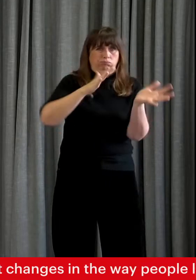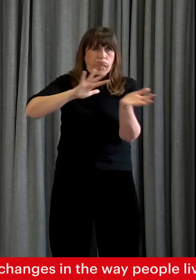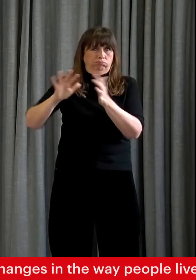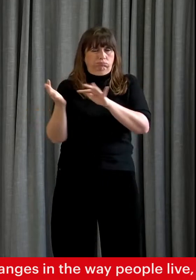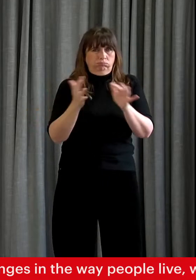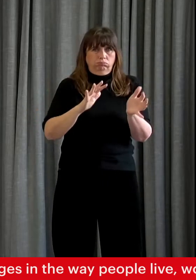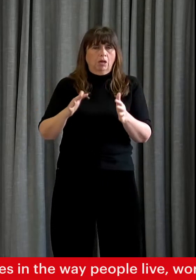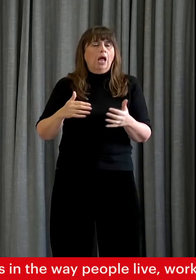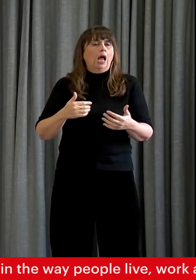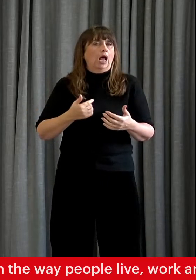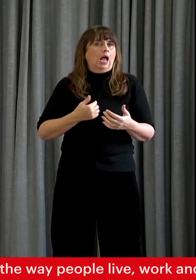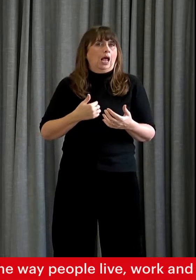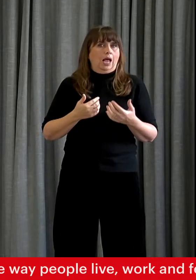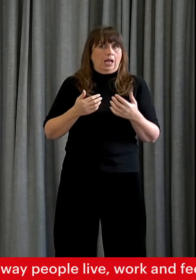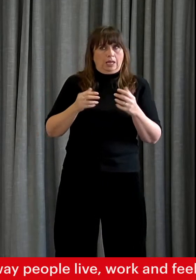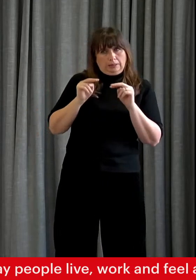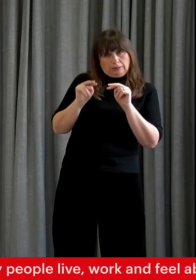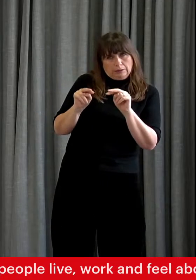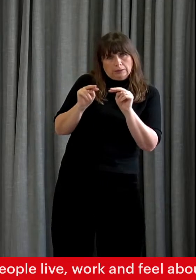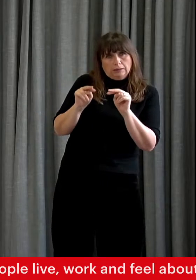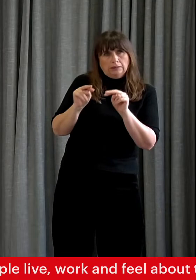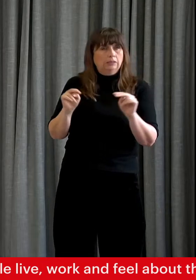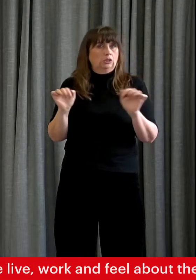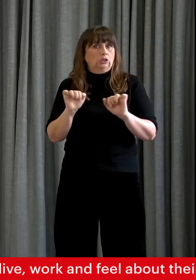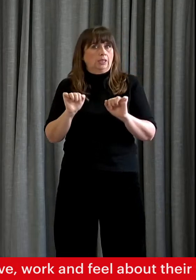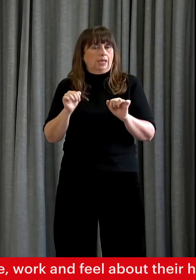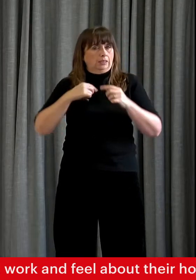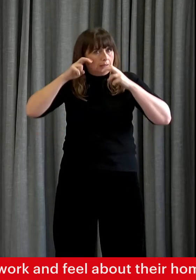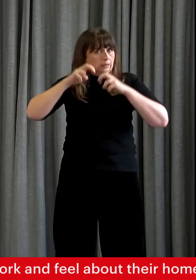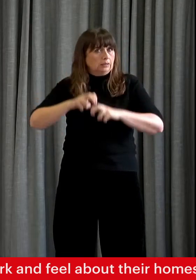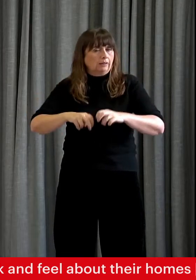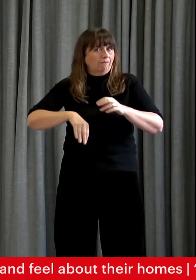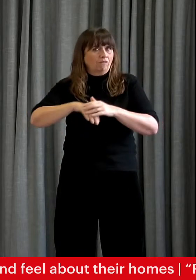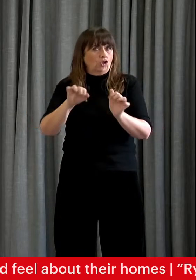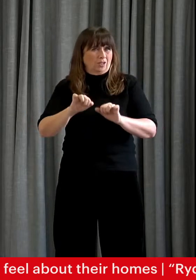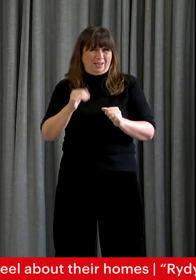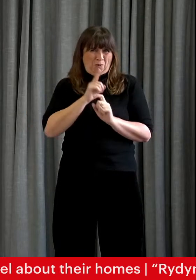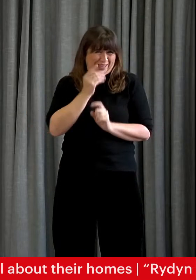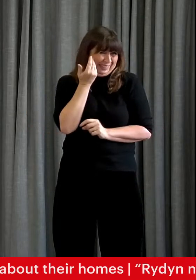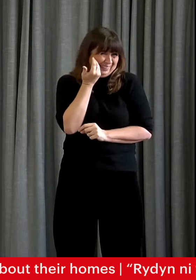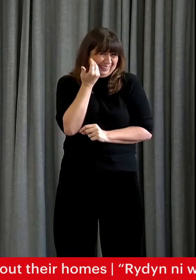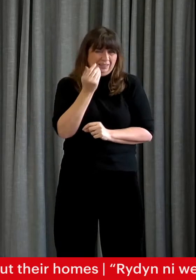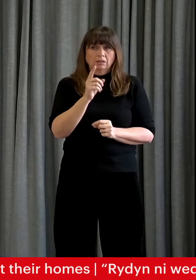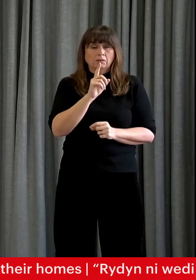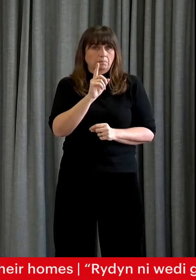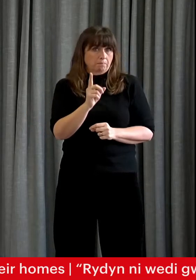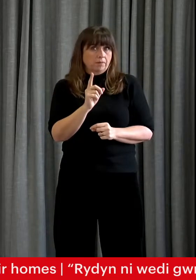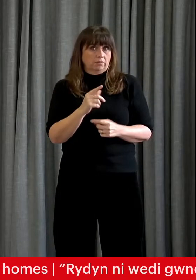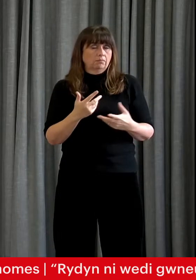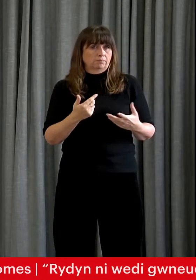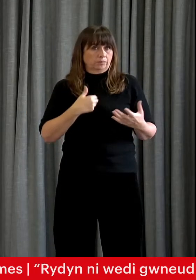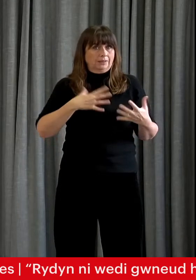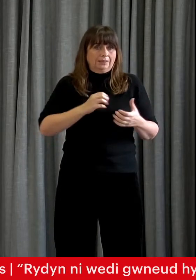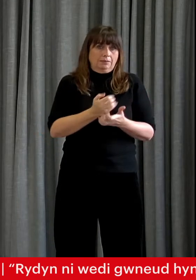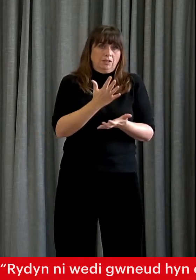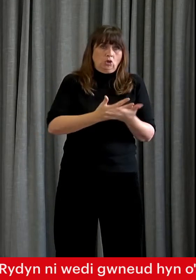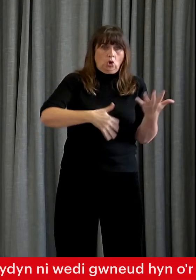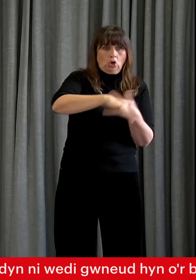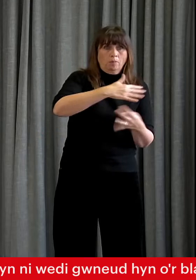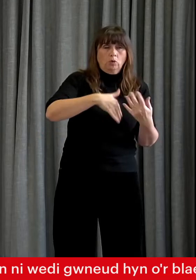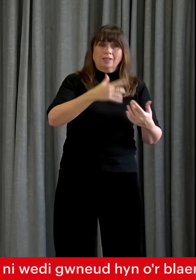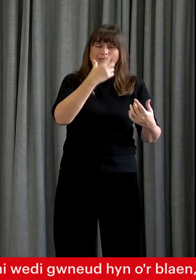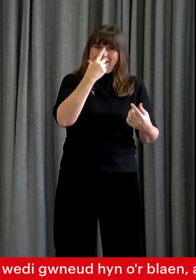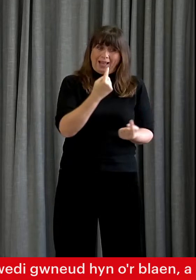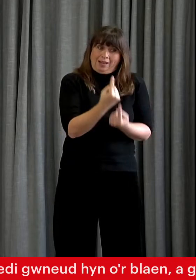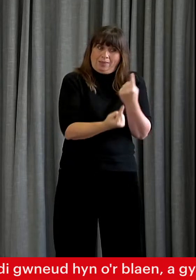too early for me to be able to say the ins and outs of exactly what happened. But, we work very hard to make sure that our communities are resilient and can help